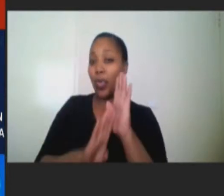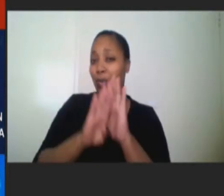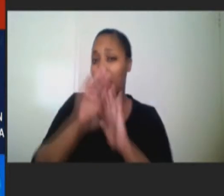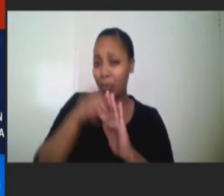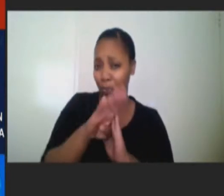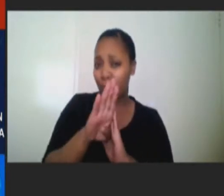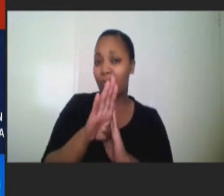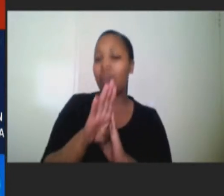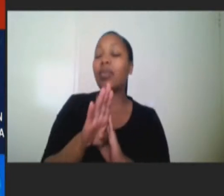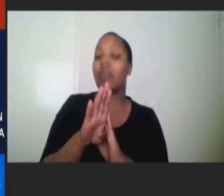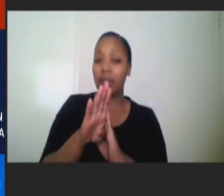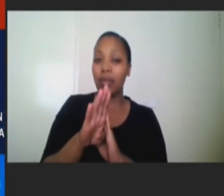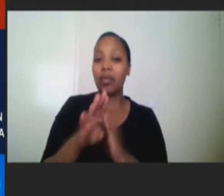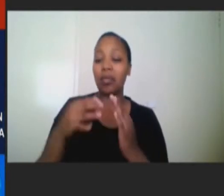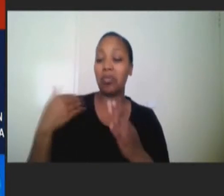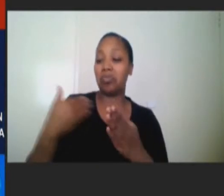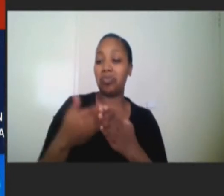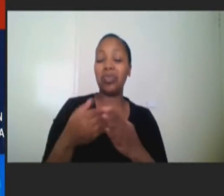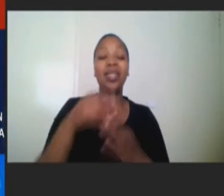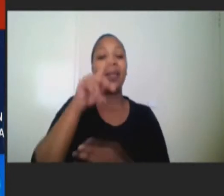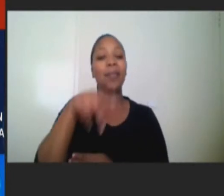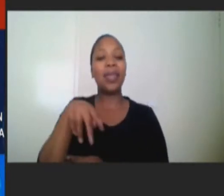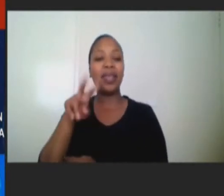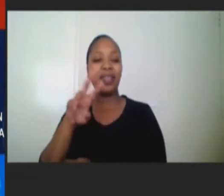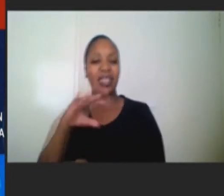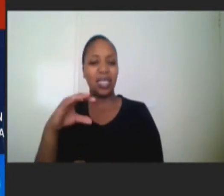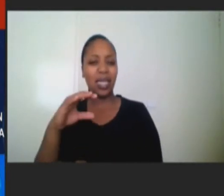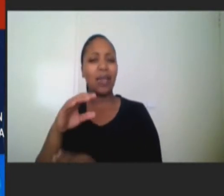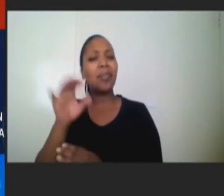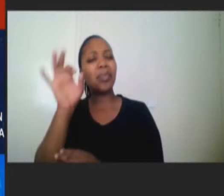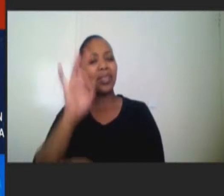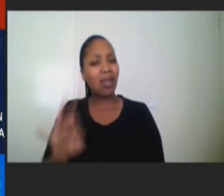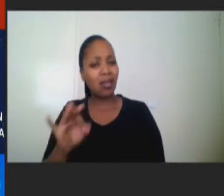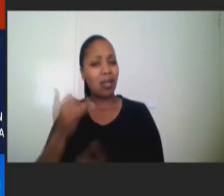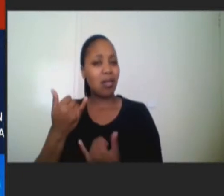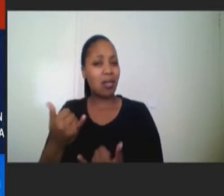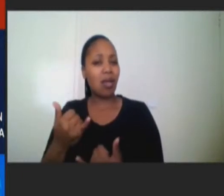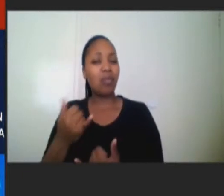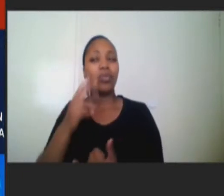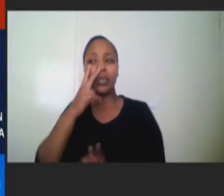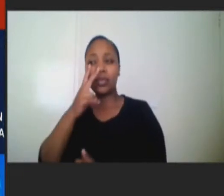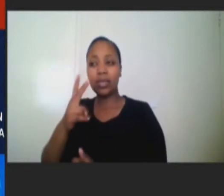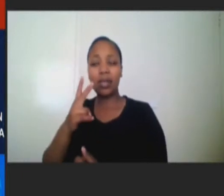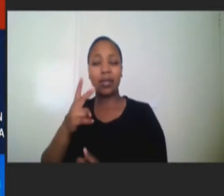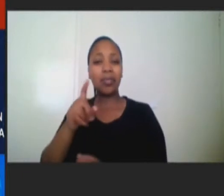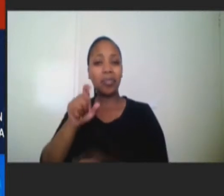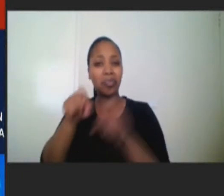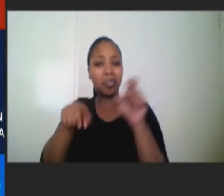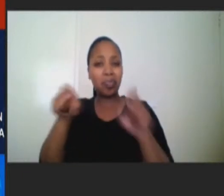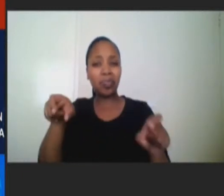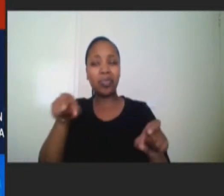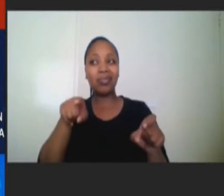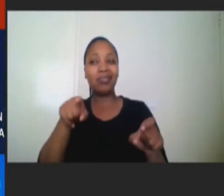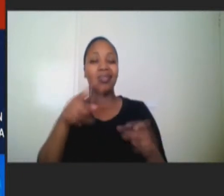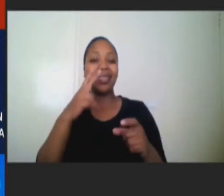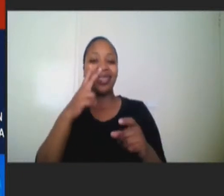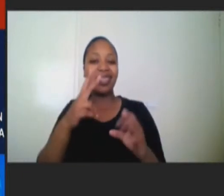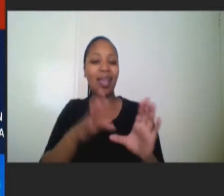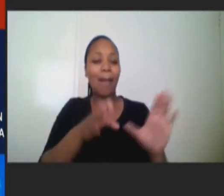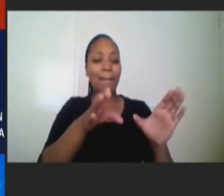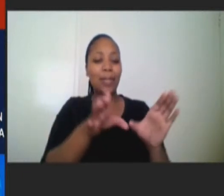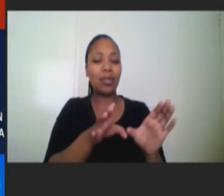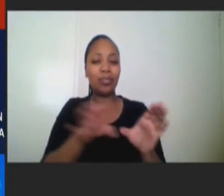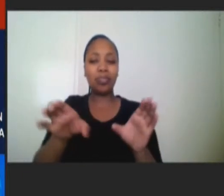have definitely, there's been a lot of emphasis in the public domain in terms of these classifications of the waves